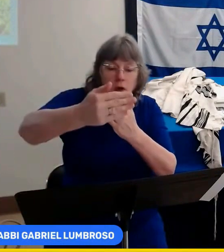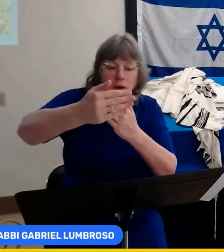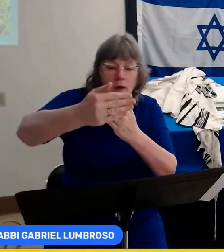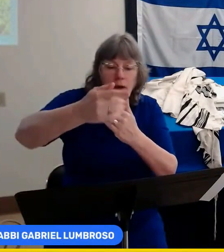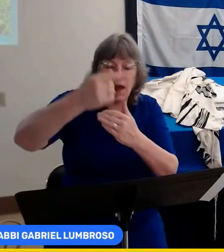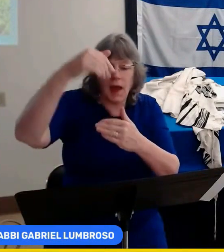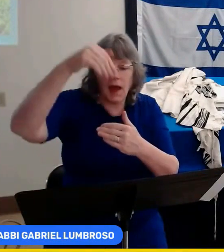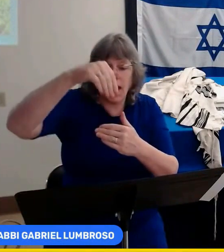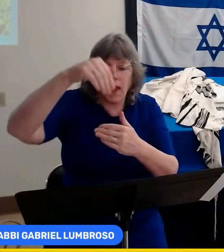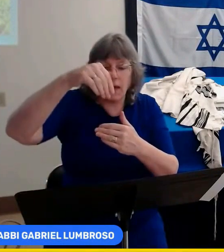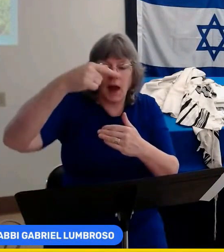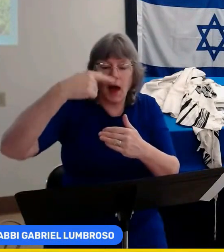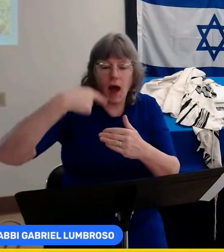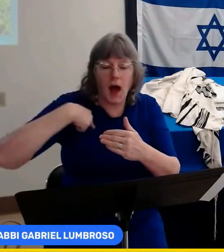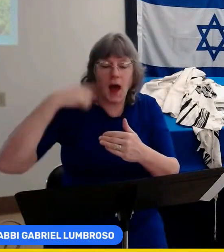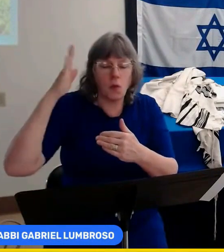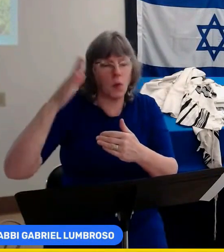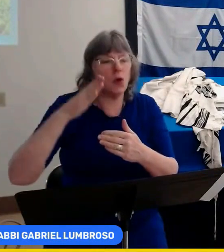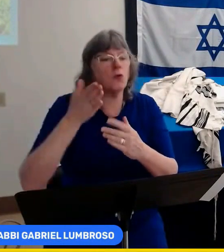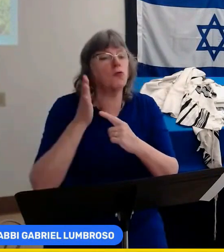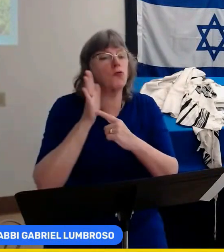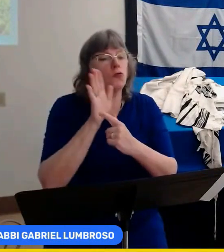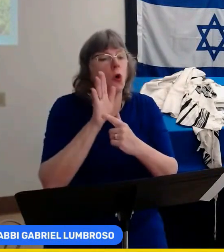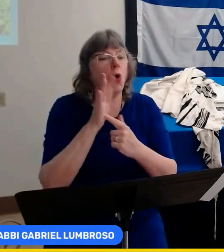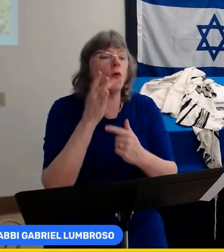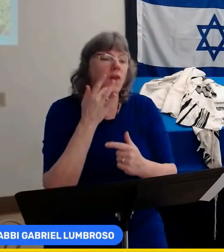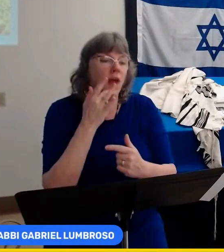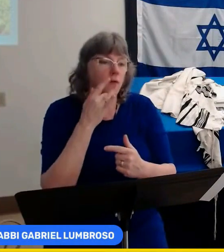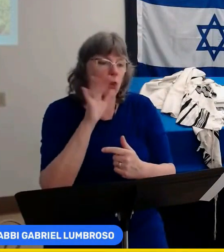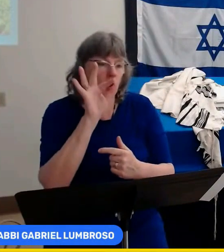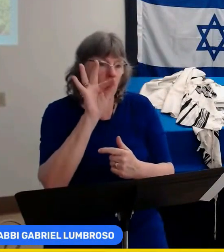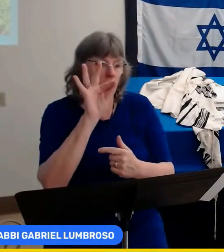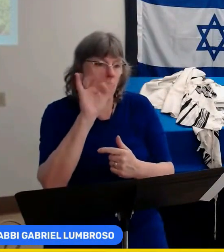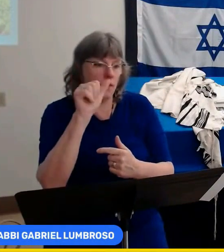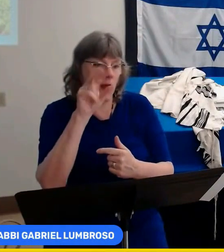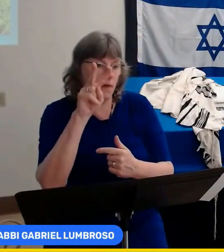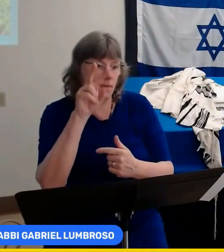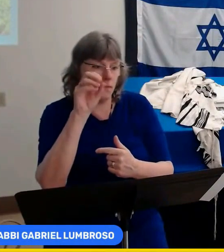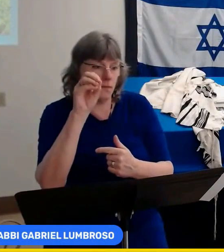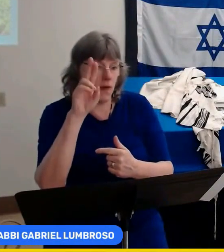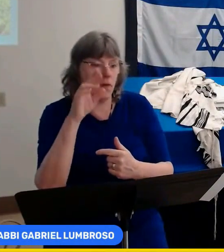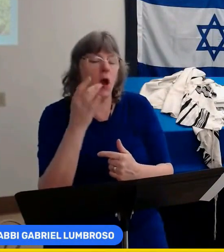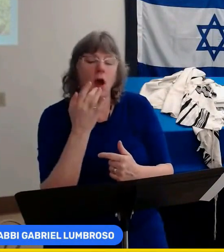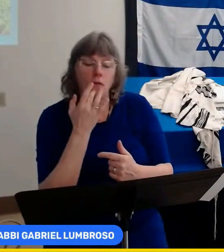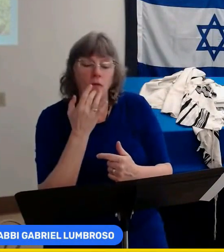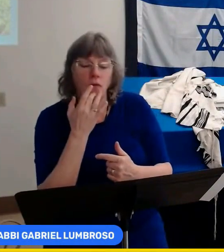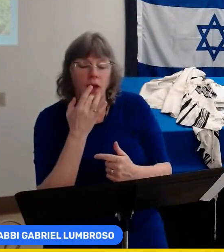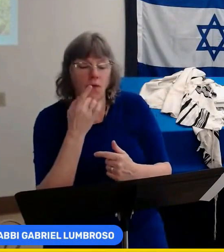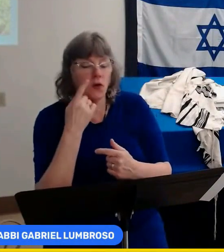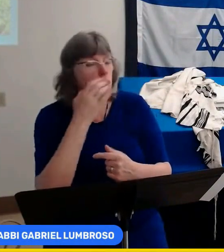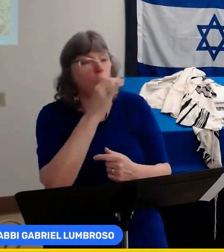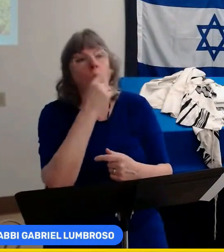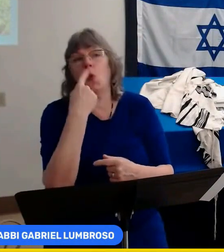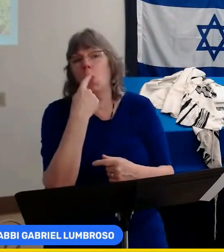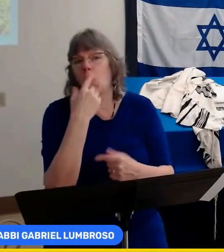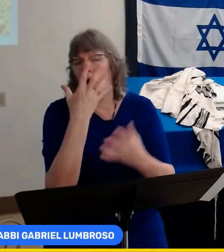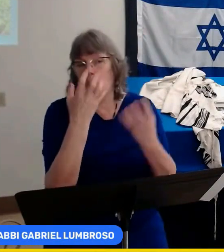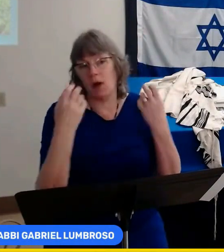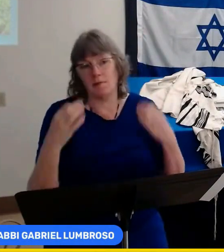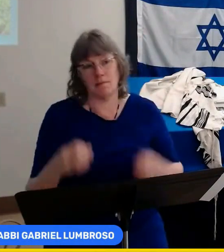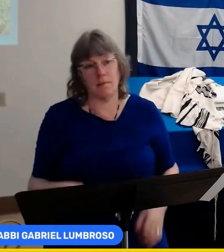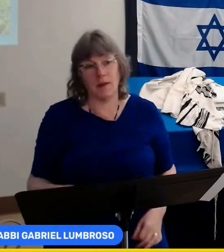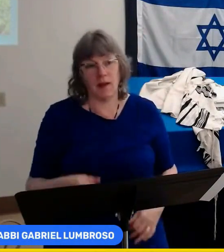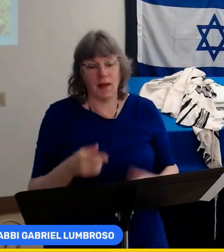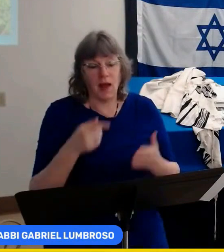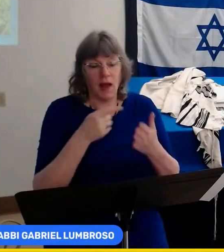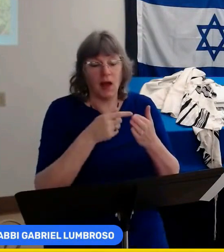I will show favor to whomever I will, I display mercy to whomever I will. What He's saying, if I want to show